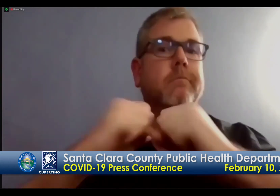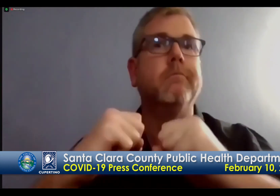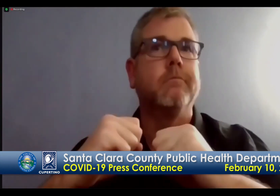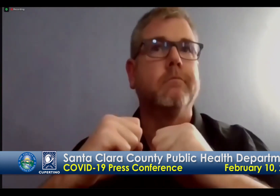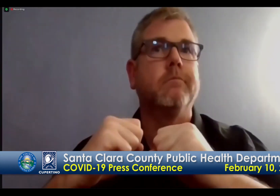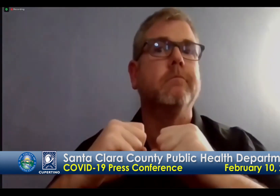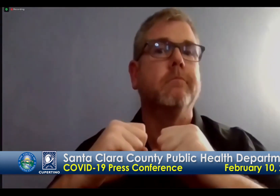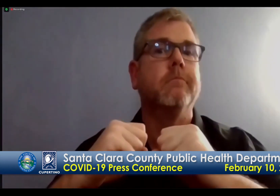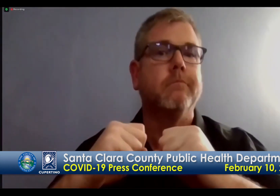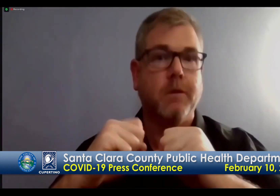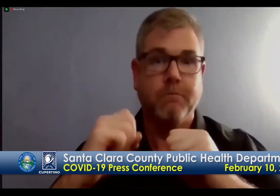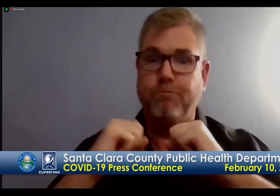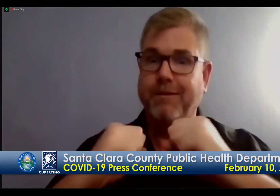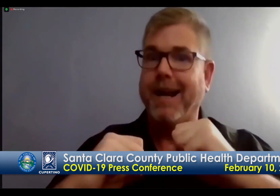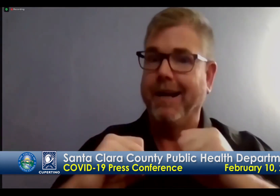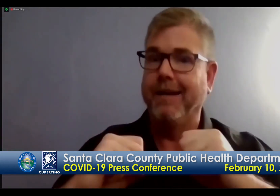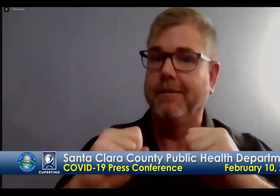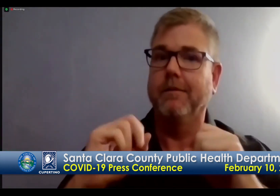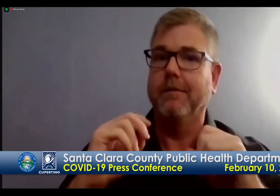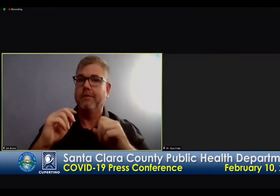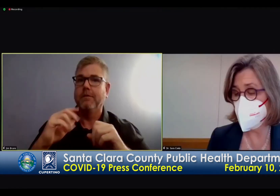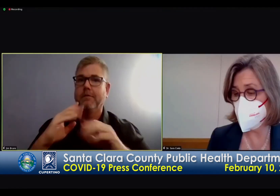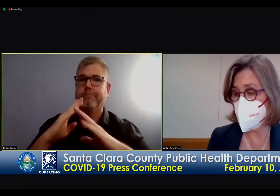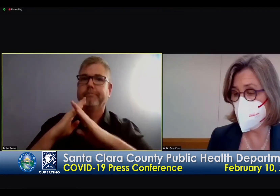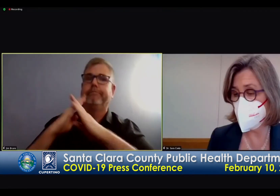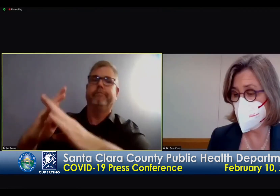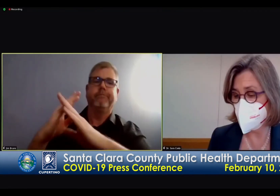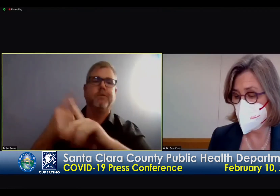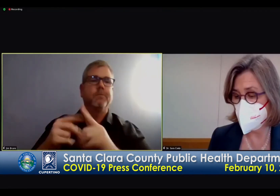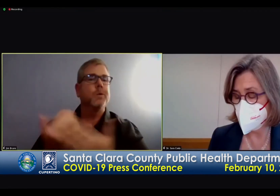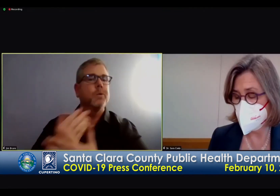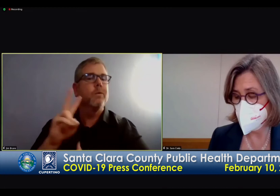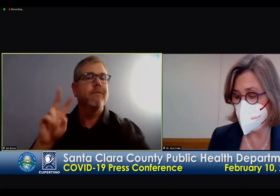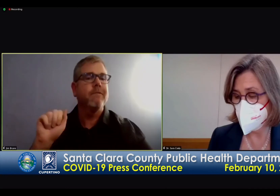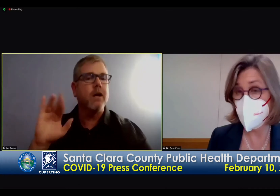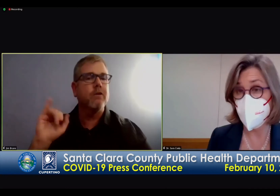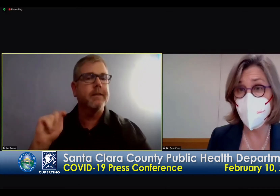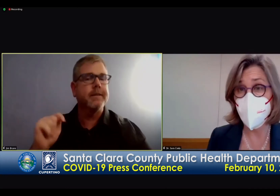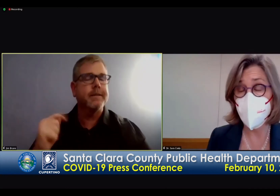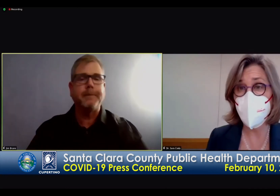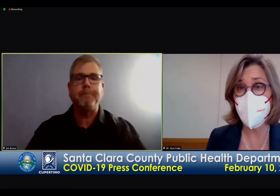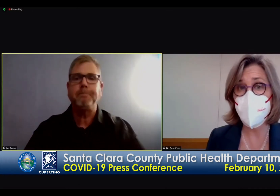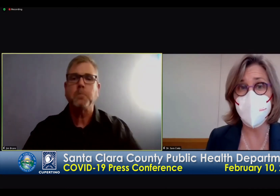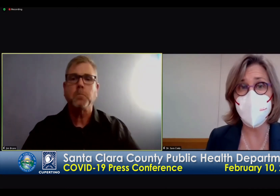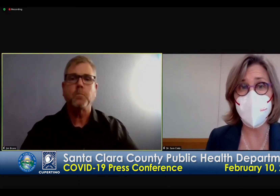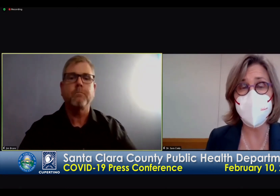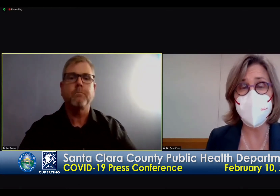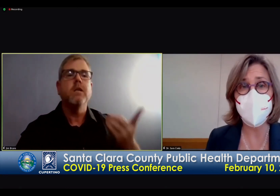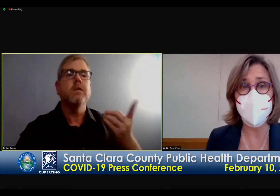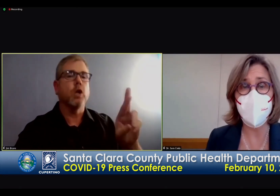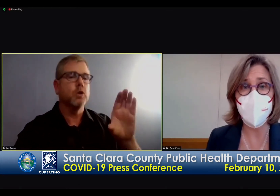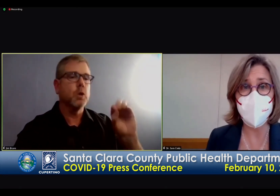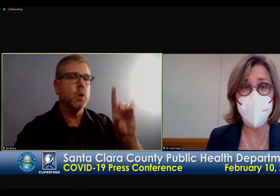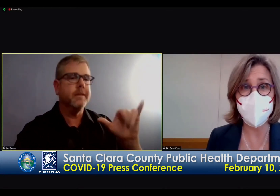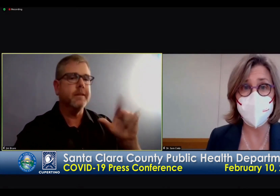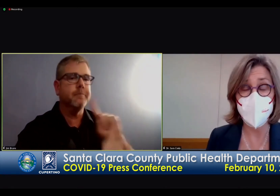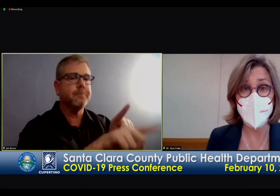So to your first question, as to how ill was our case